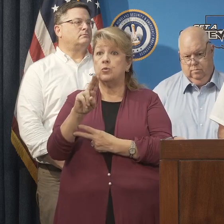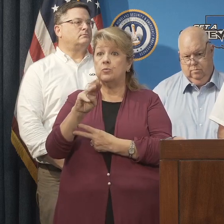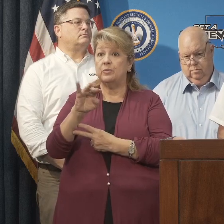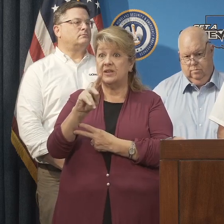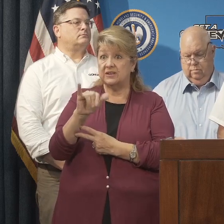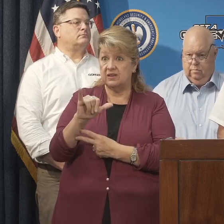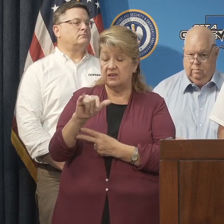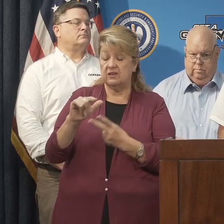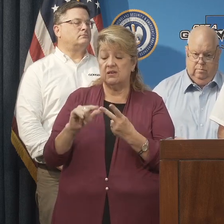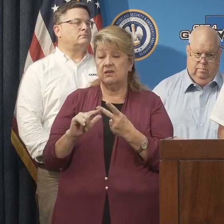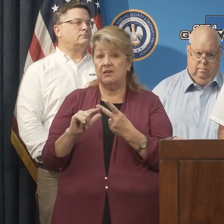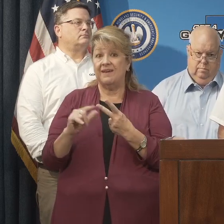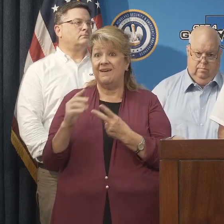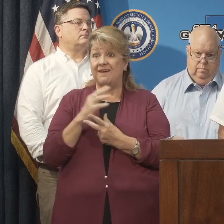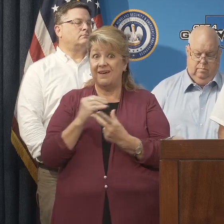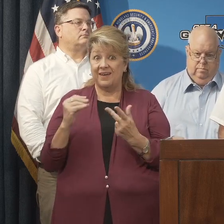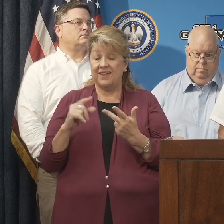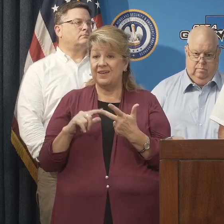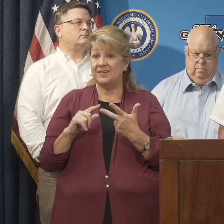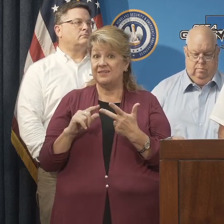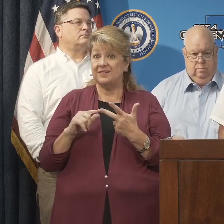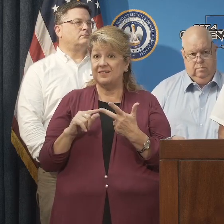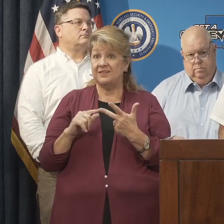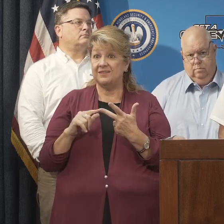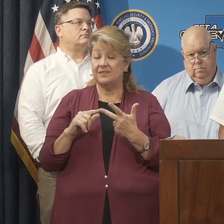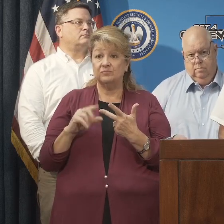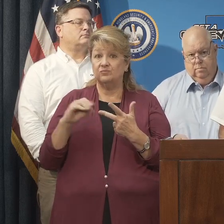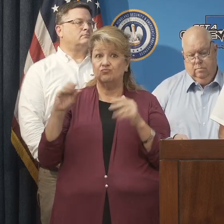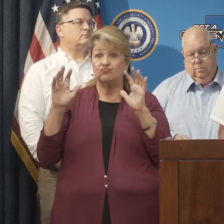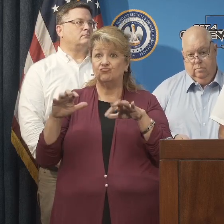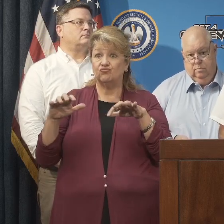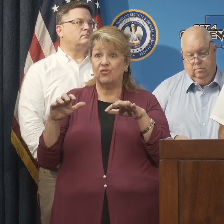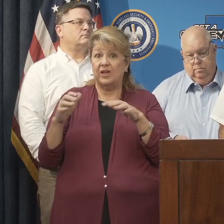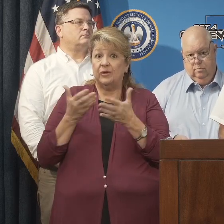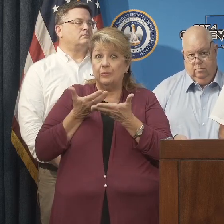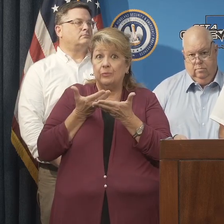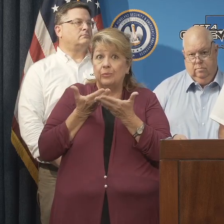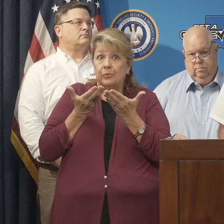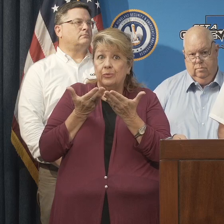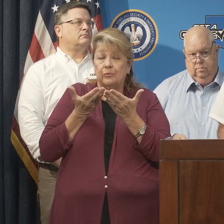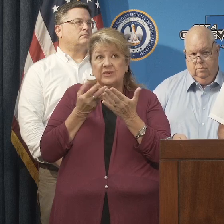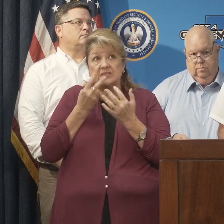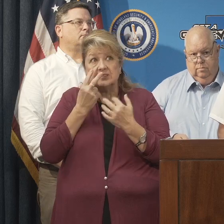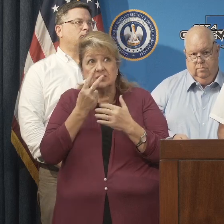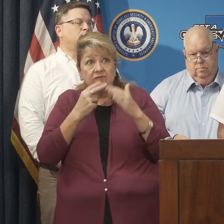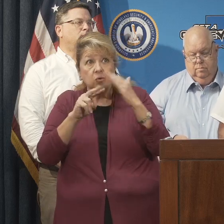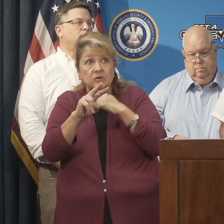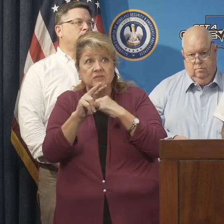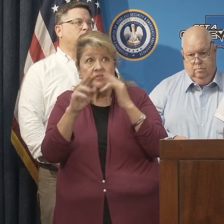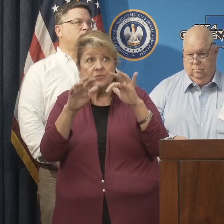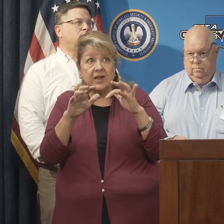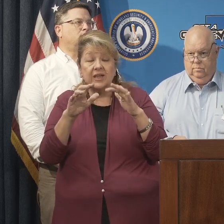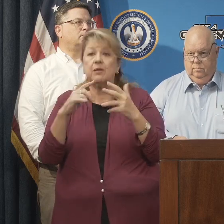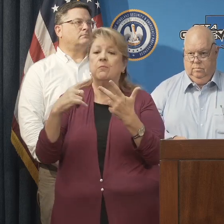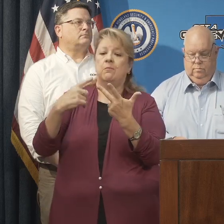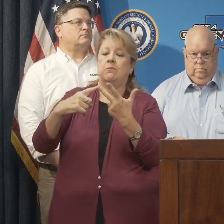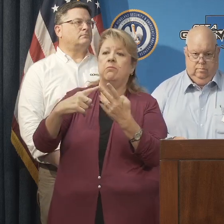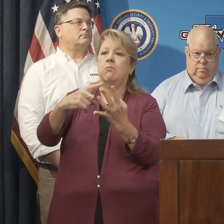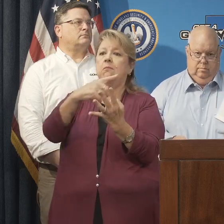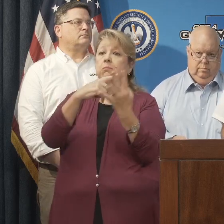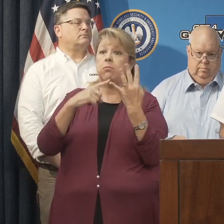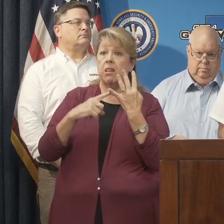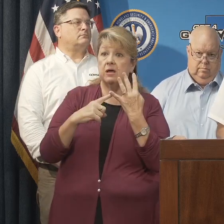but also because of the lack of rain that we have in the forecast, and then gusting winds, which